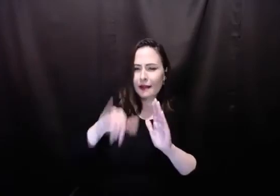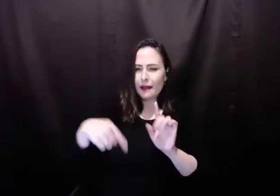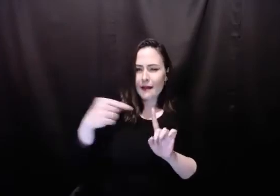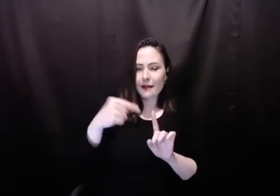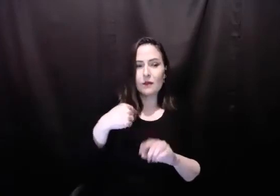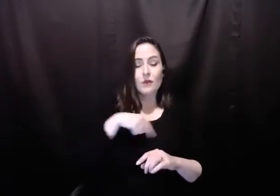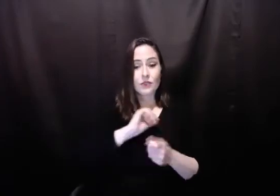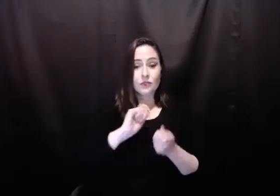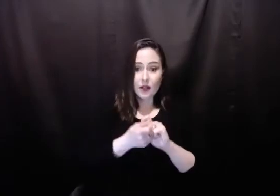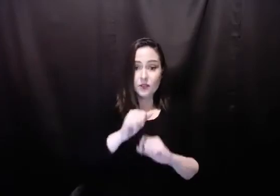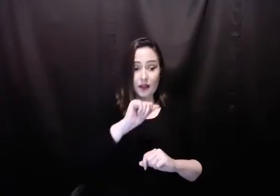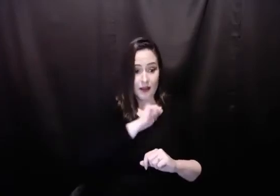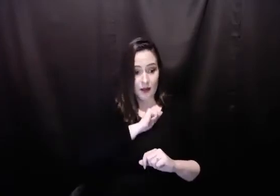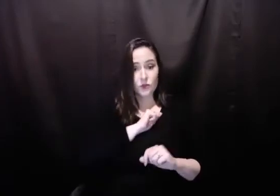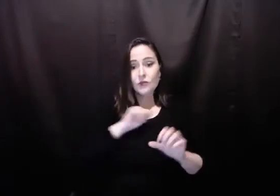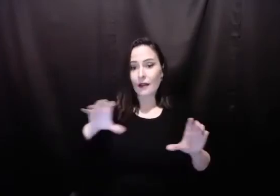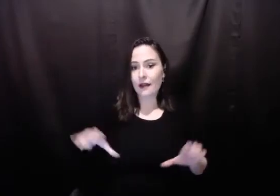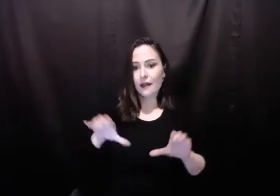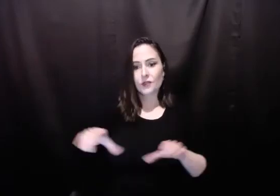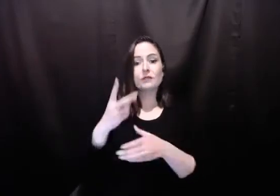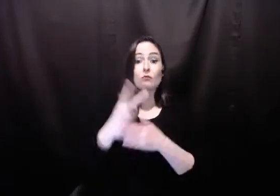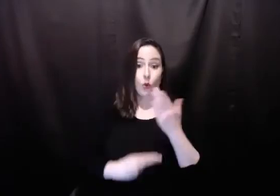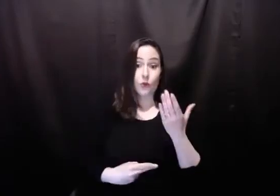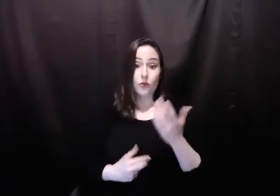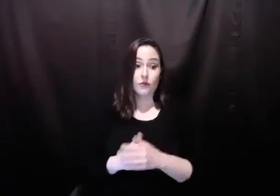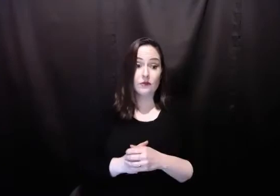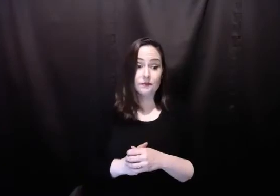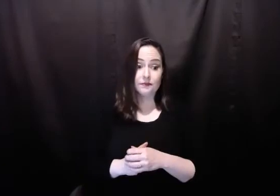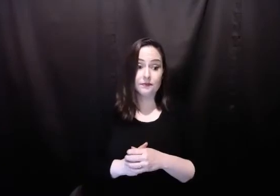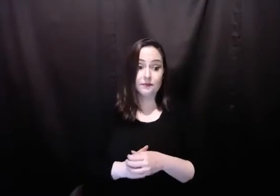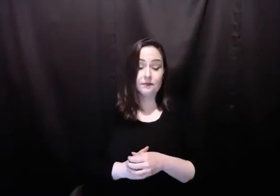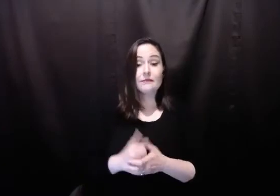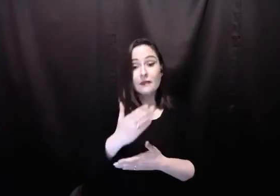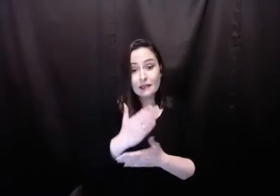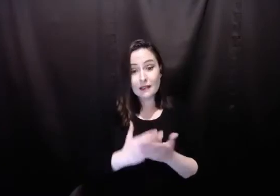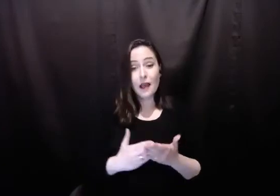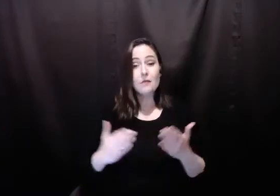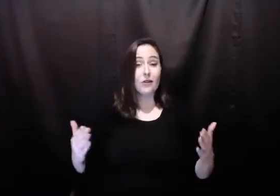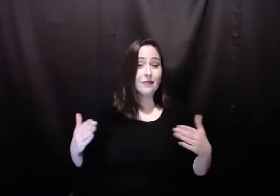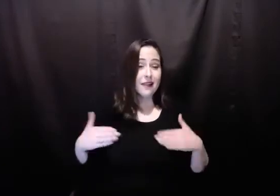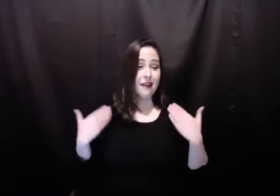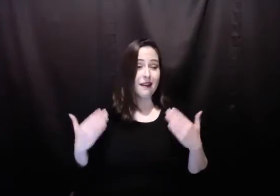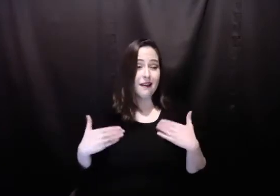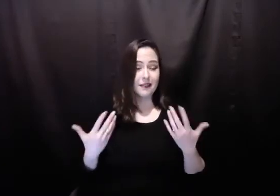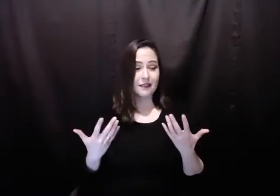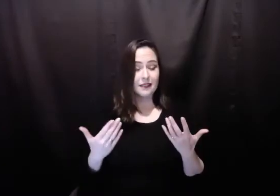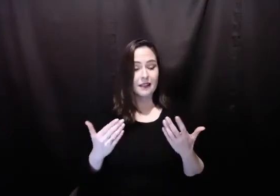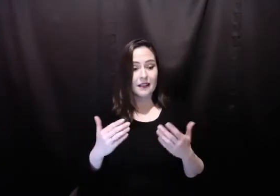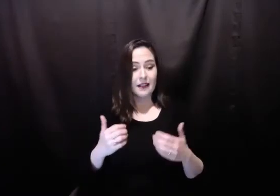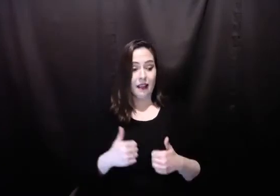our attitudes are unloving towards ourselves. So I don't know. Before